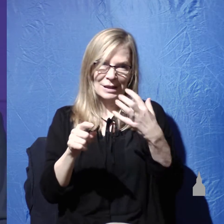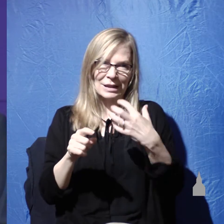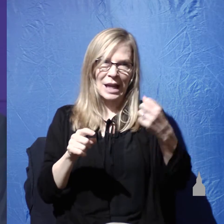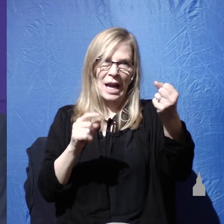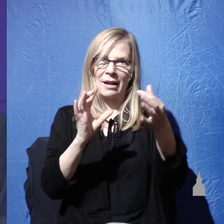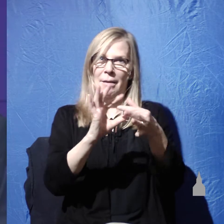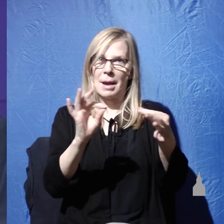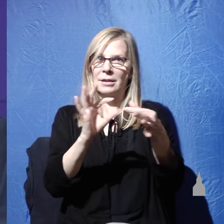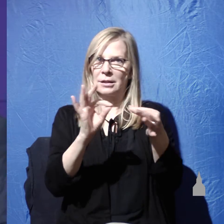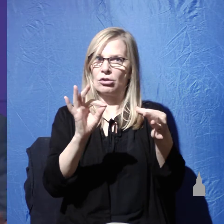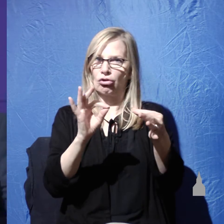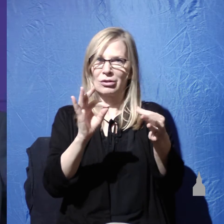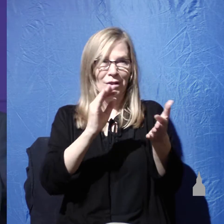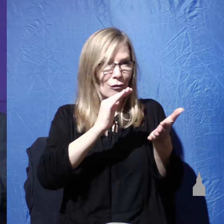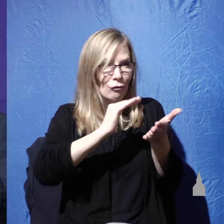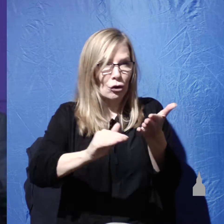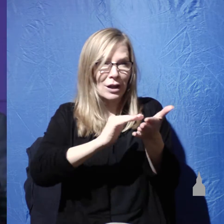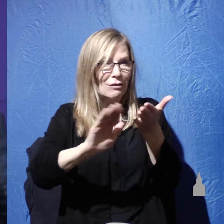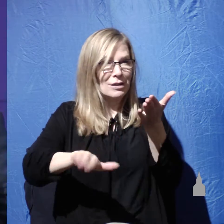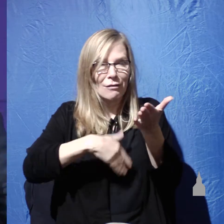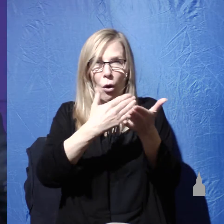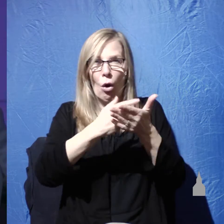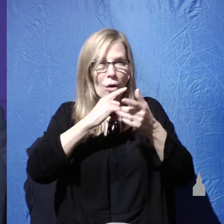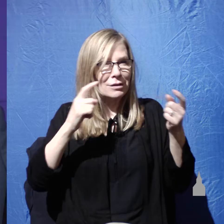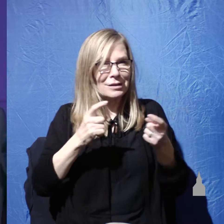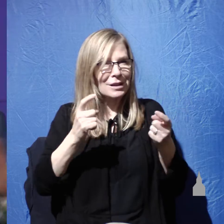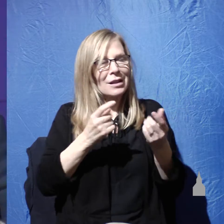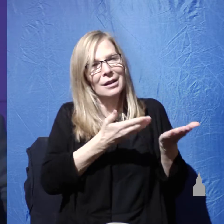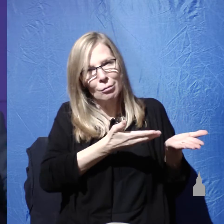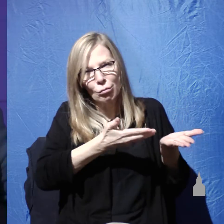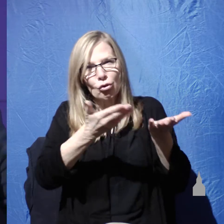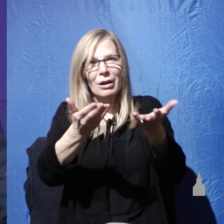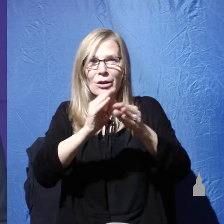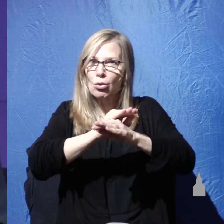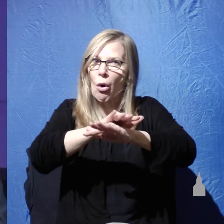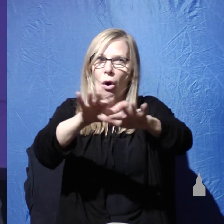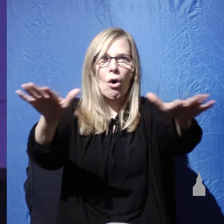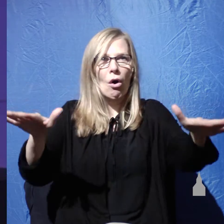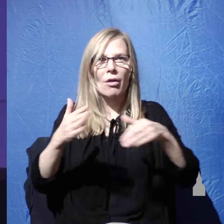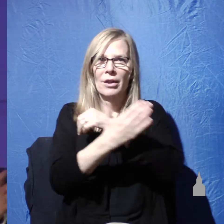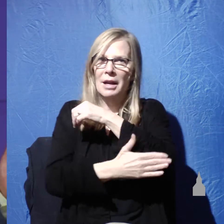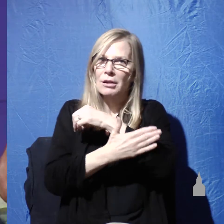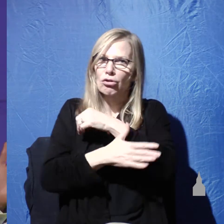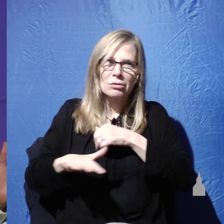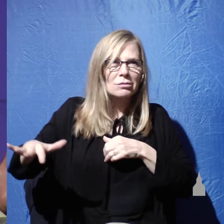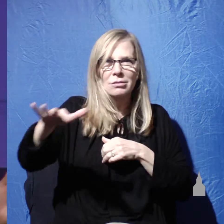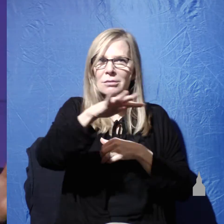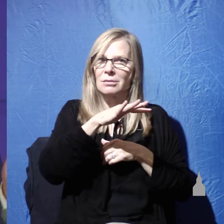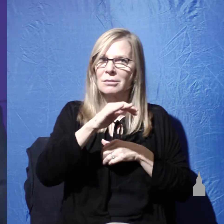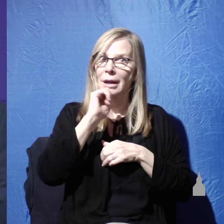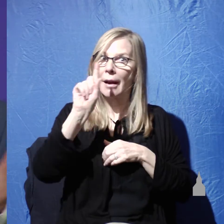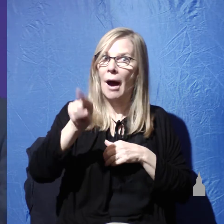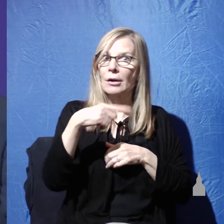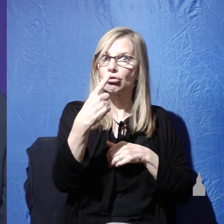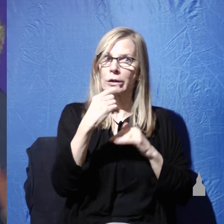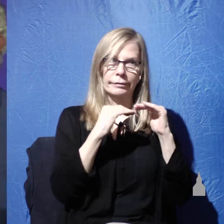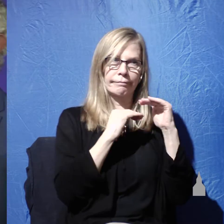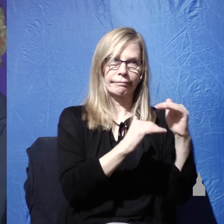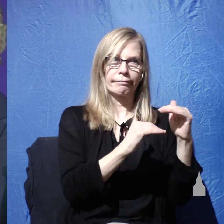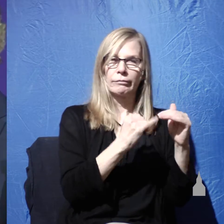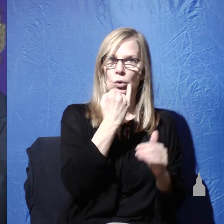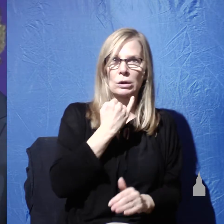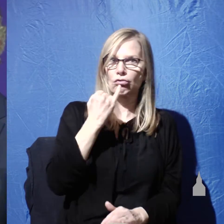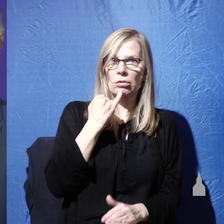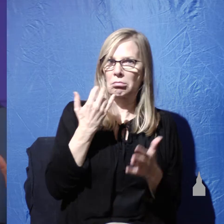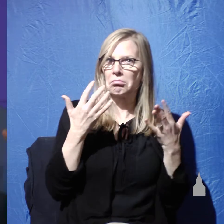of forgiveness of sins to all the nations of the world, not just Israel, go beyond the boundaries of Israel, all the nations of the world. And then the Lord